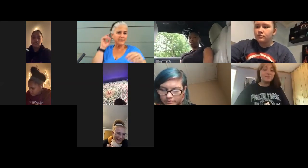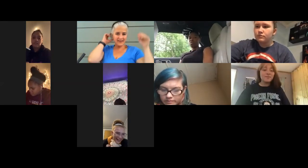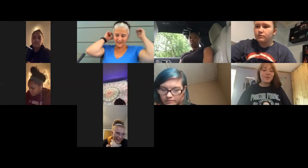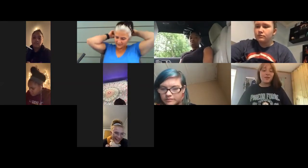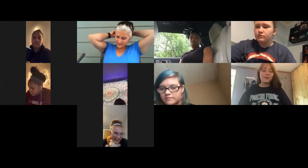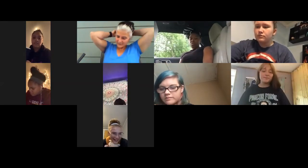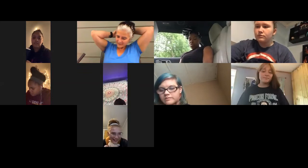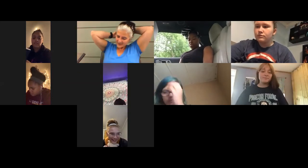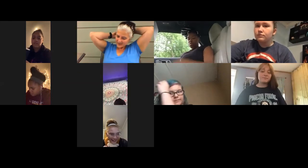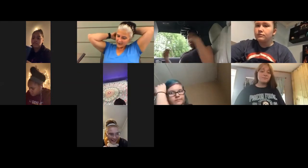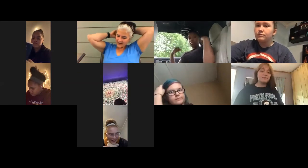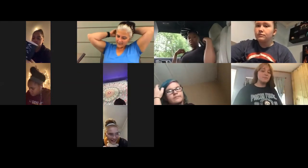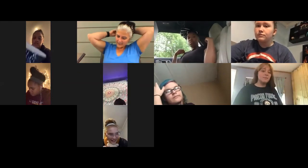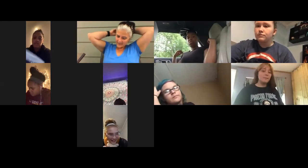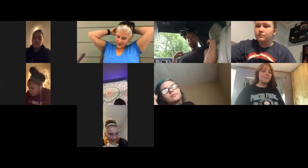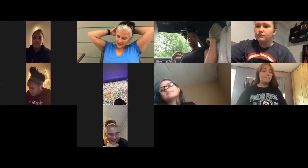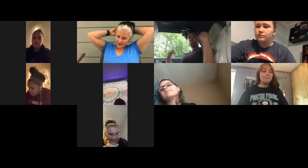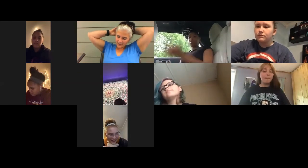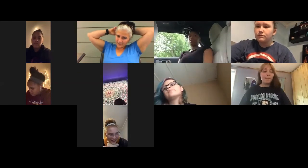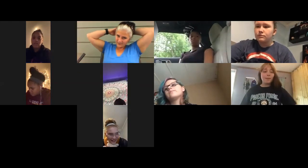but it's the same idea. Okay.